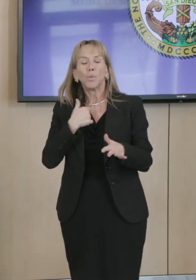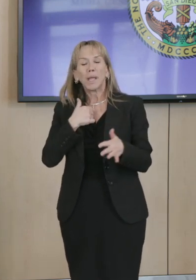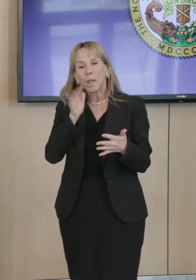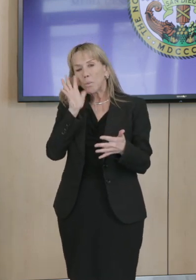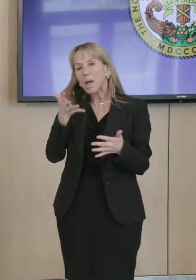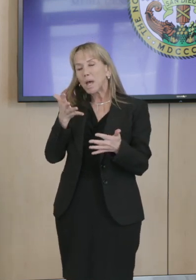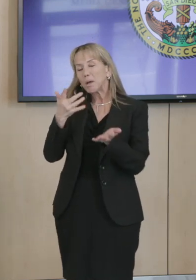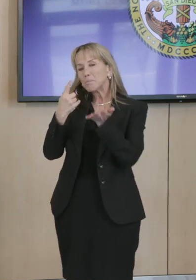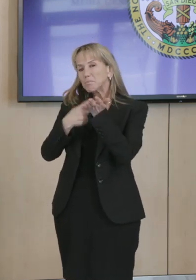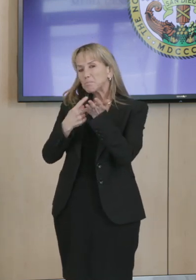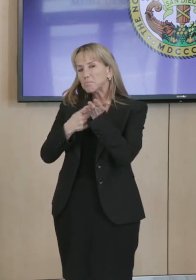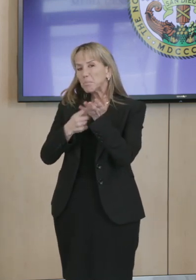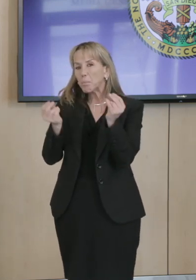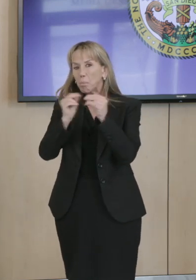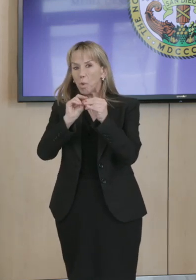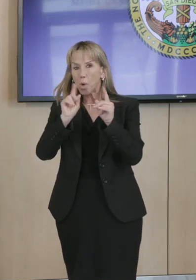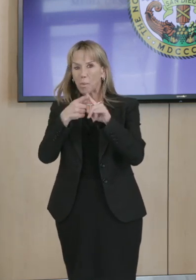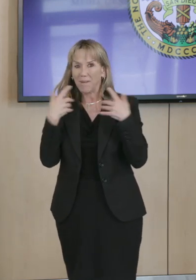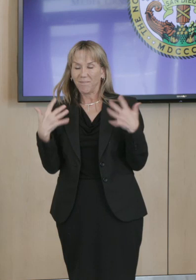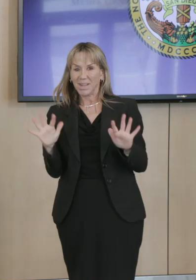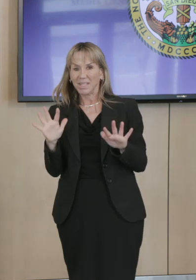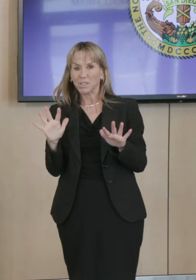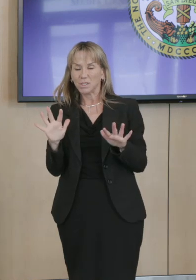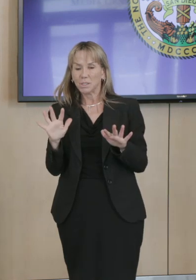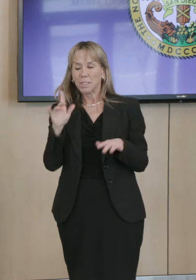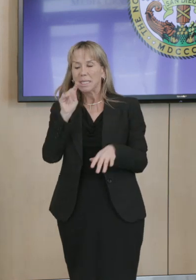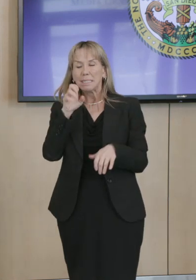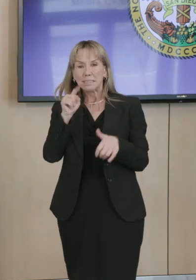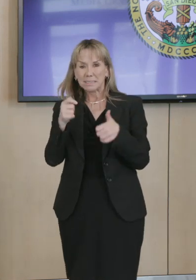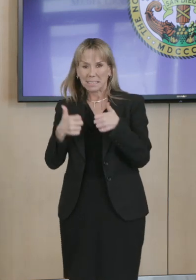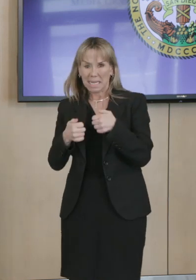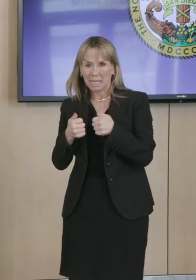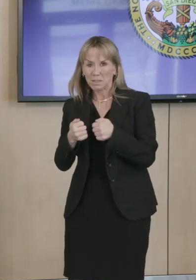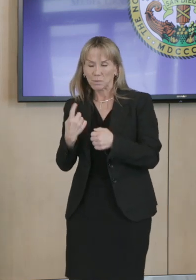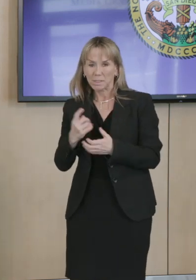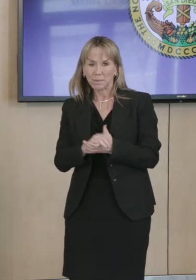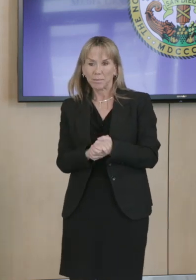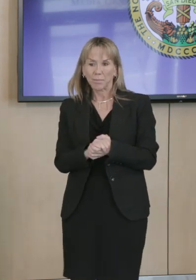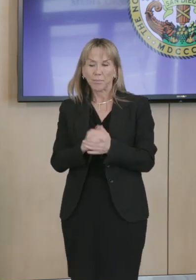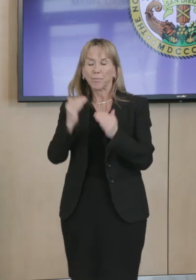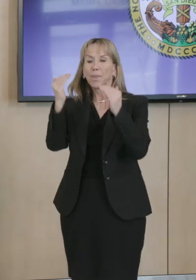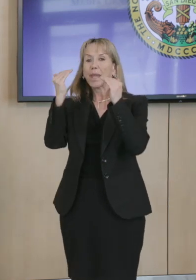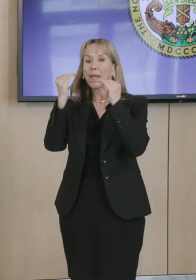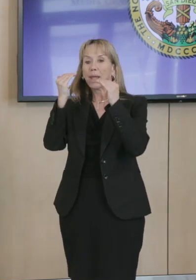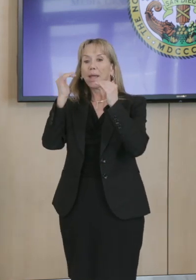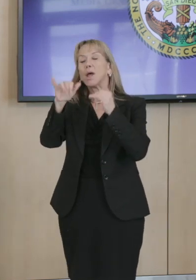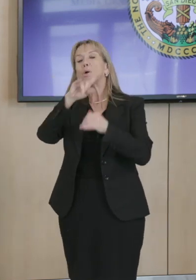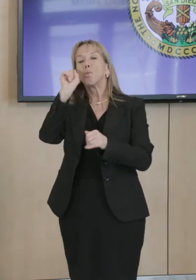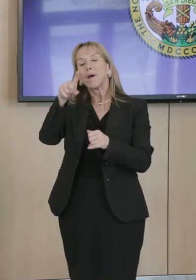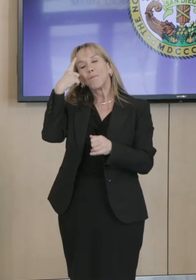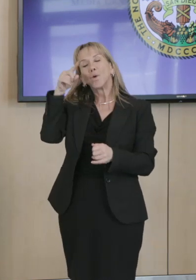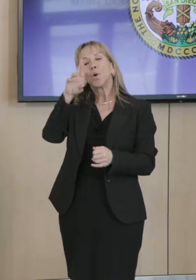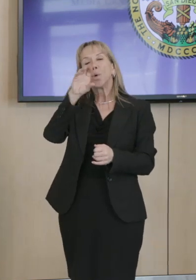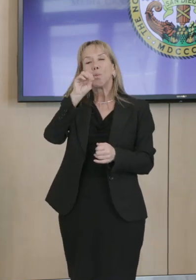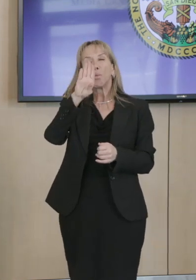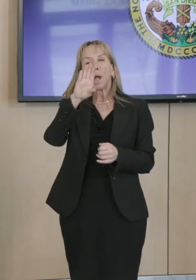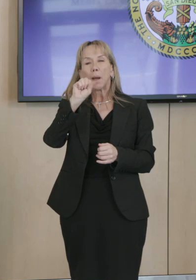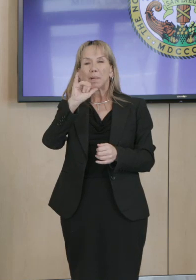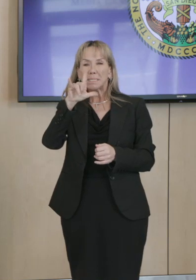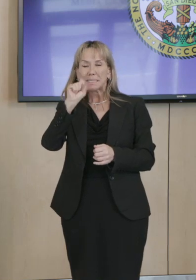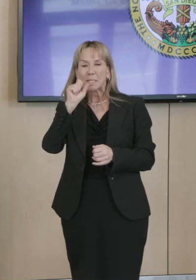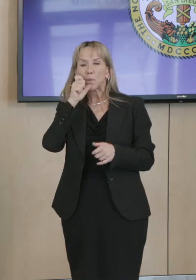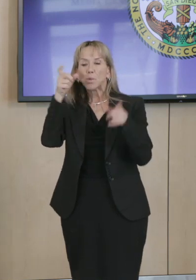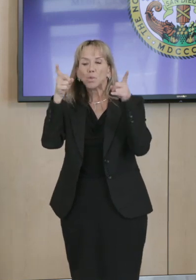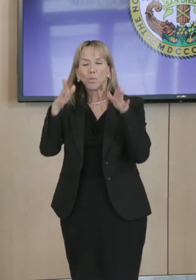with the text questions. I believe we have 4. The first one is going to be directed to Rob Sills, our Director of the Medical Operations